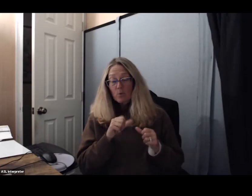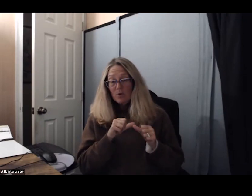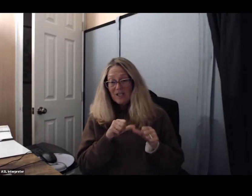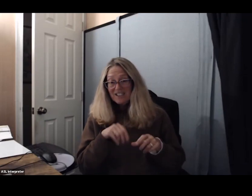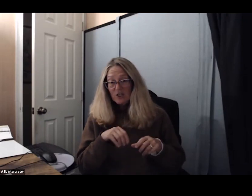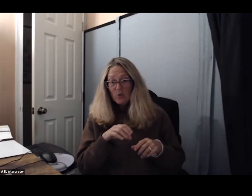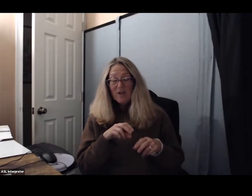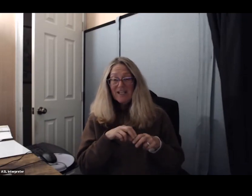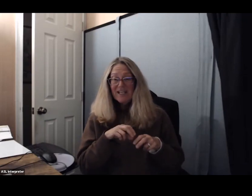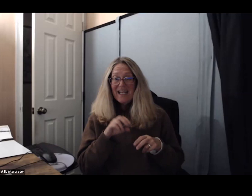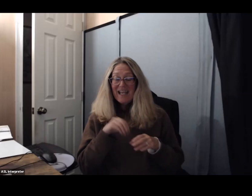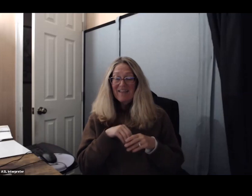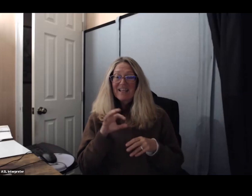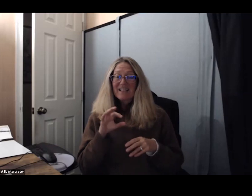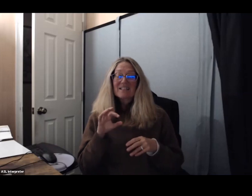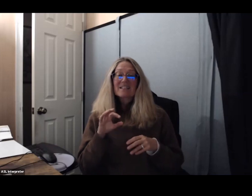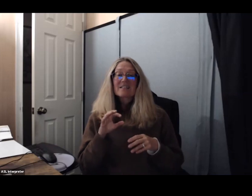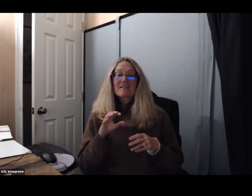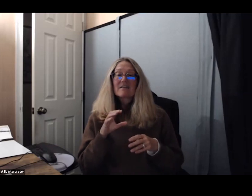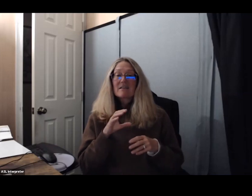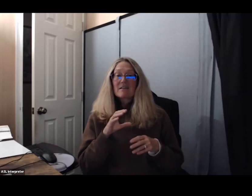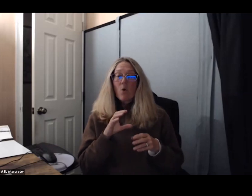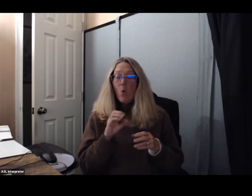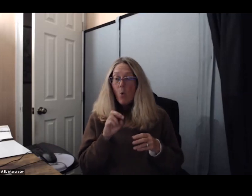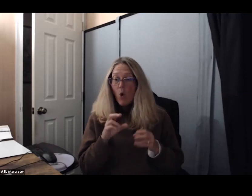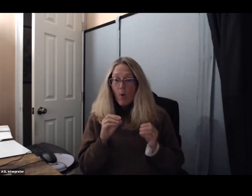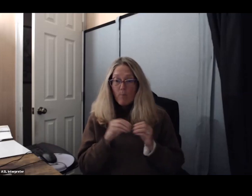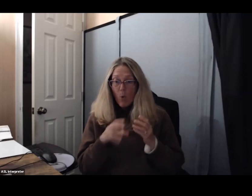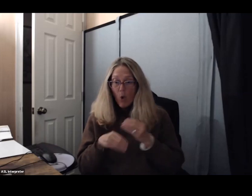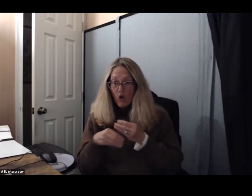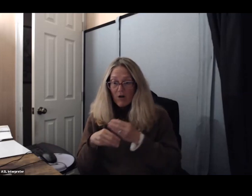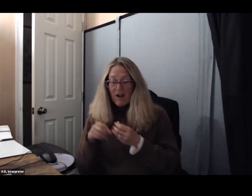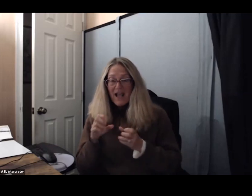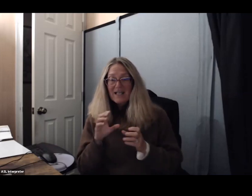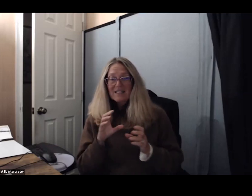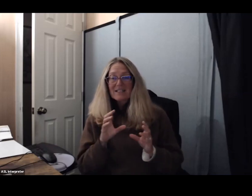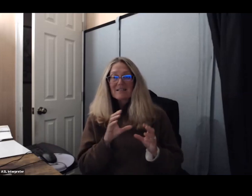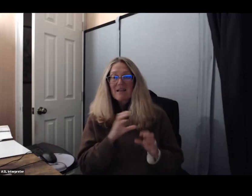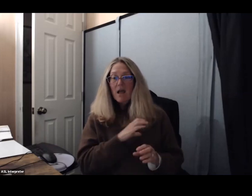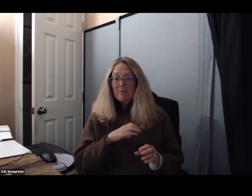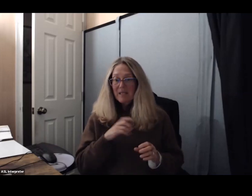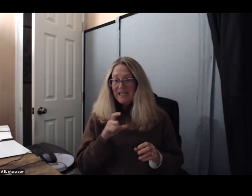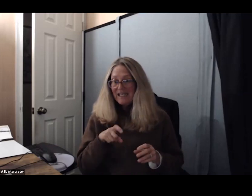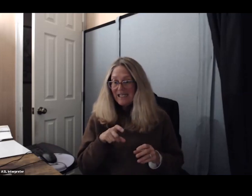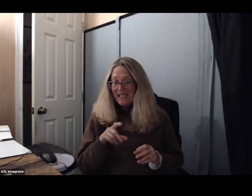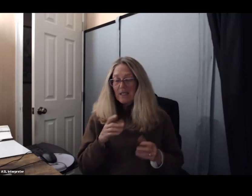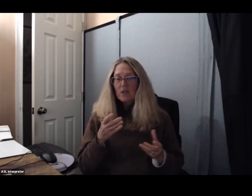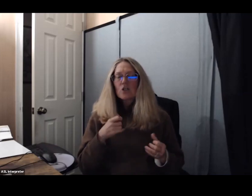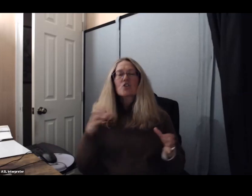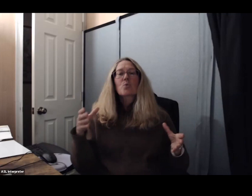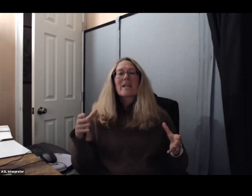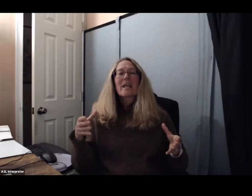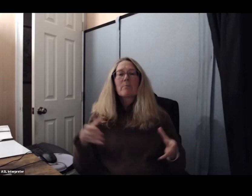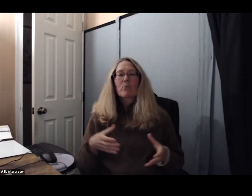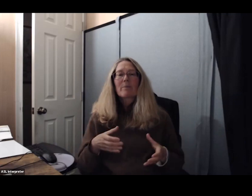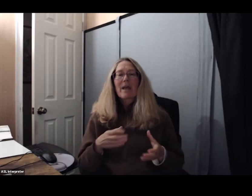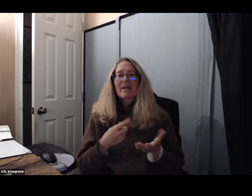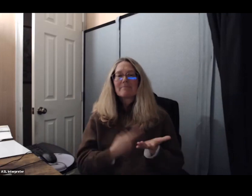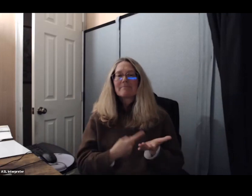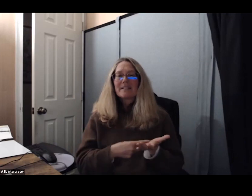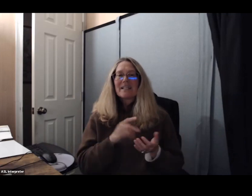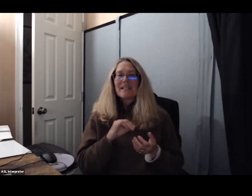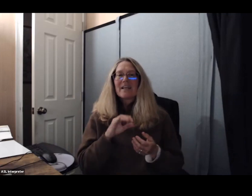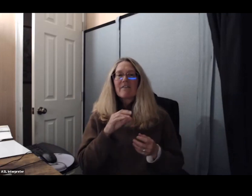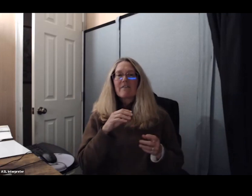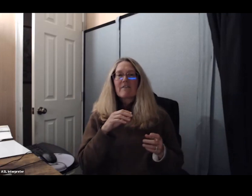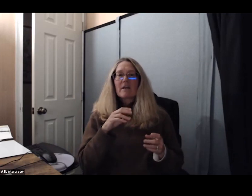this form, or if we want something more permanent as a committee. So maybe at that point, and then I can bring this back here to see if there's an interest of,